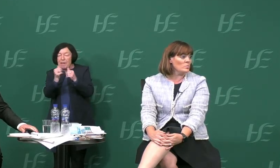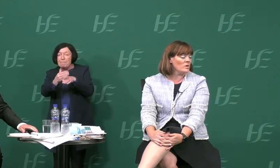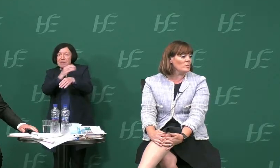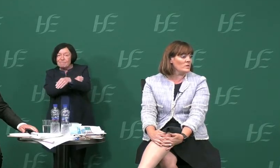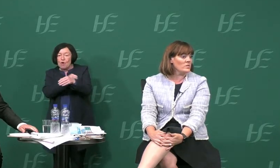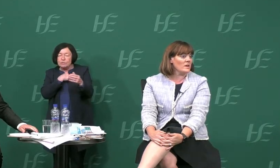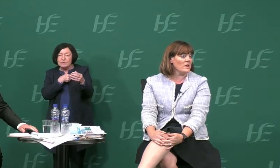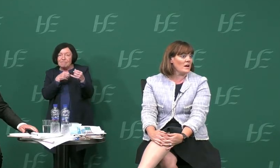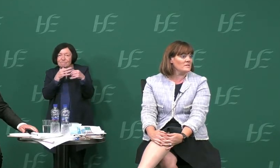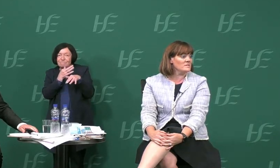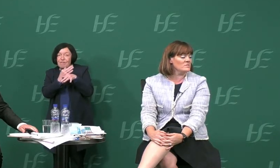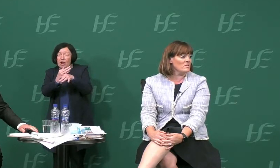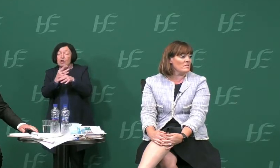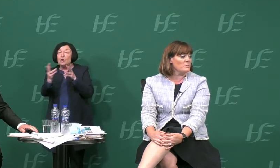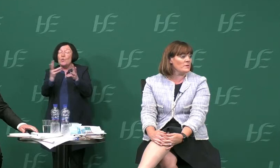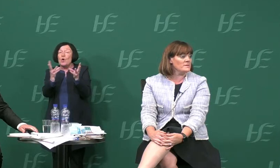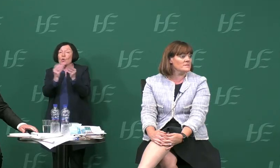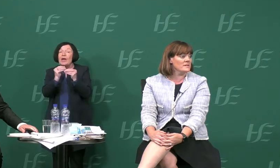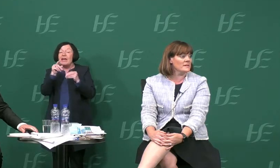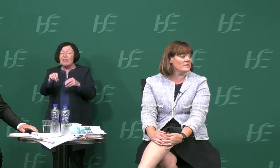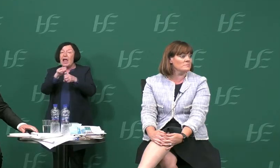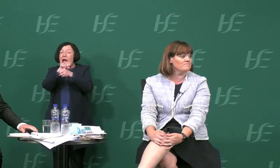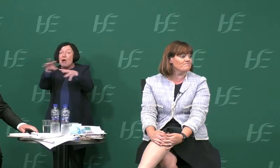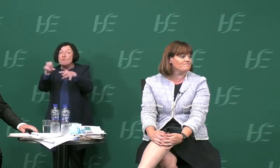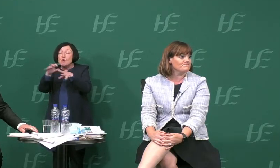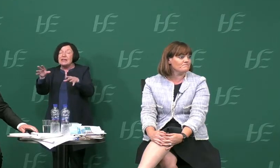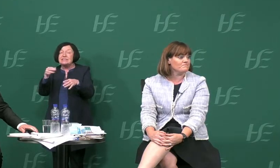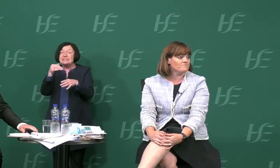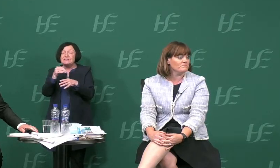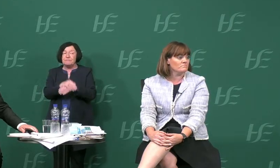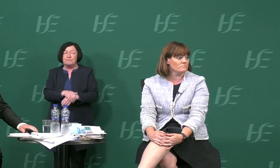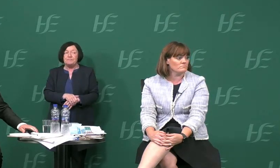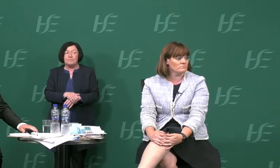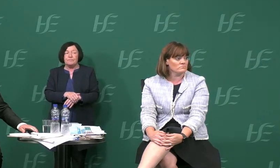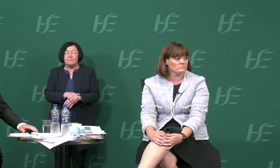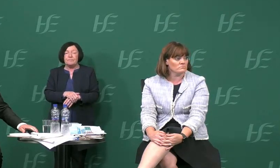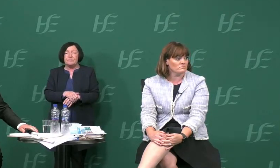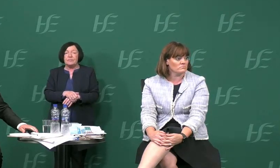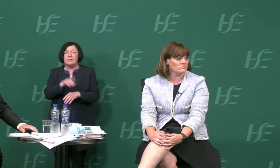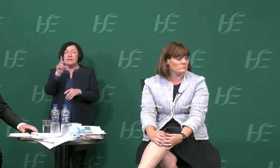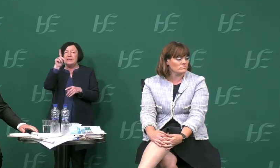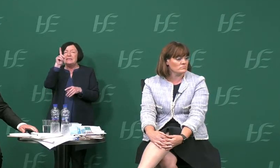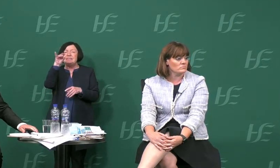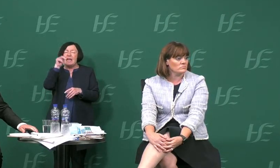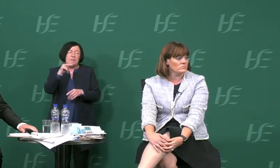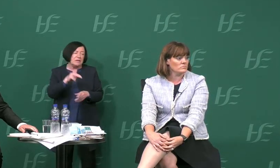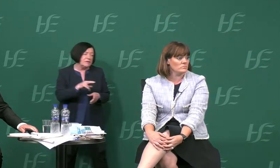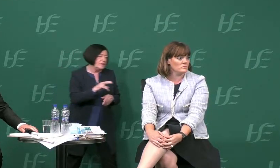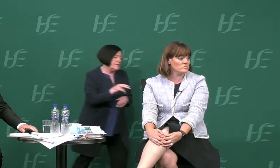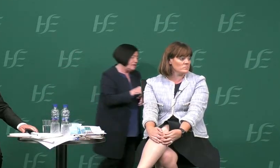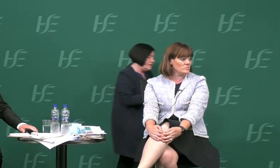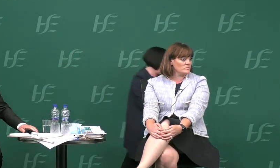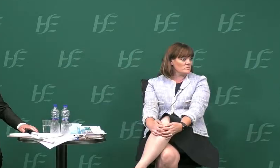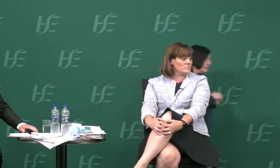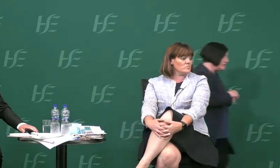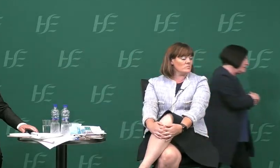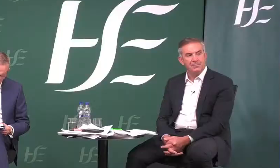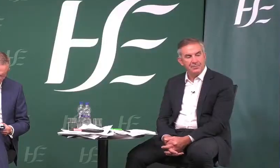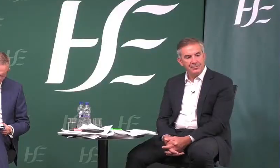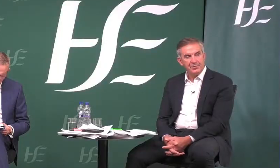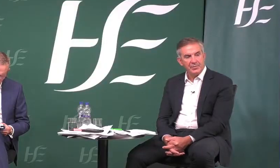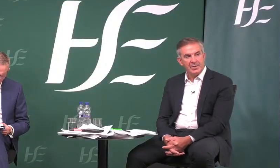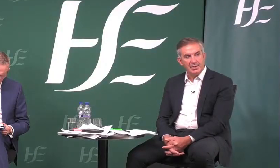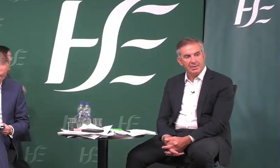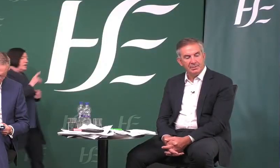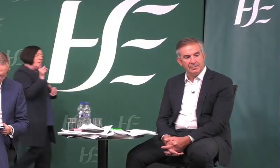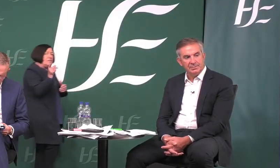to work with as there are outbreaks in them. Damien, can I ask you, obviously the portal is opening next week